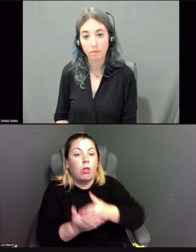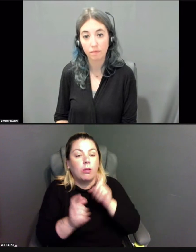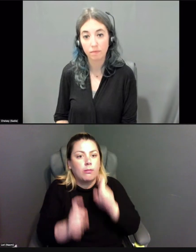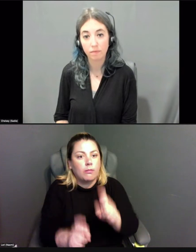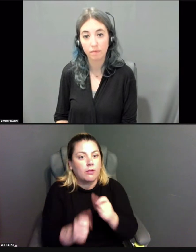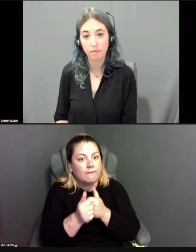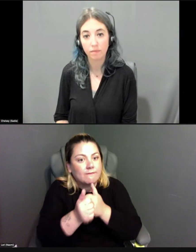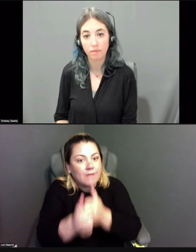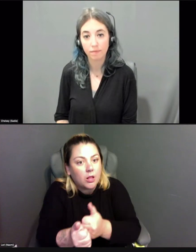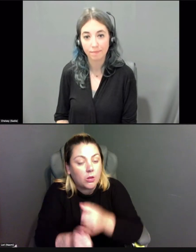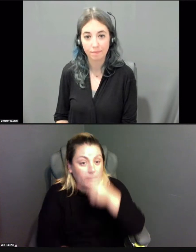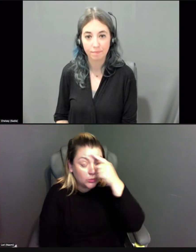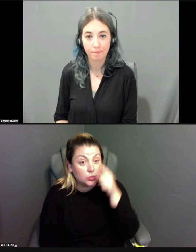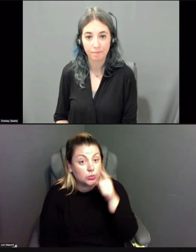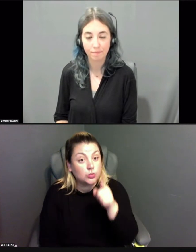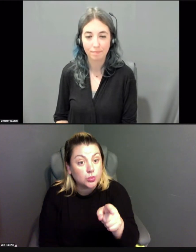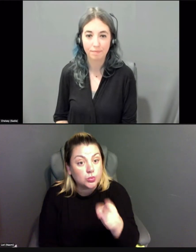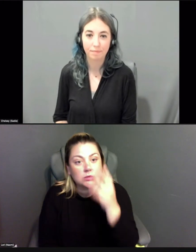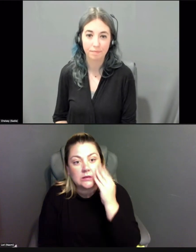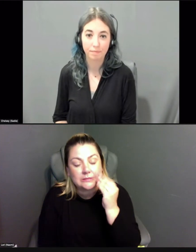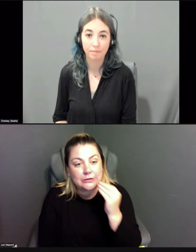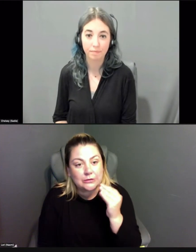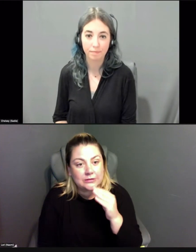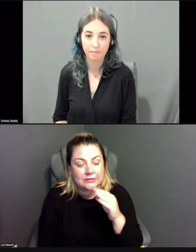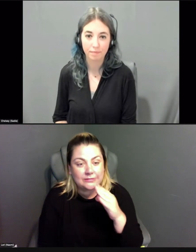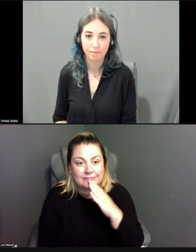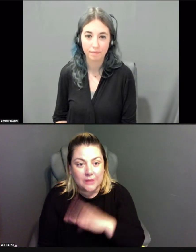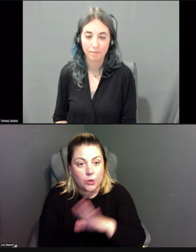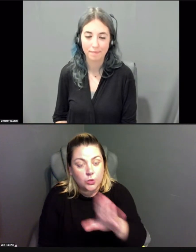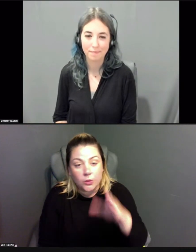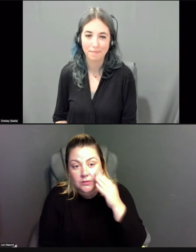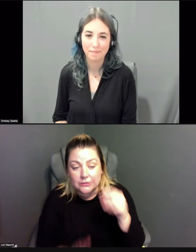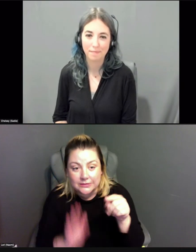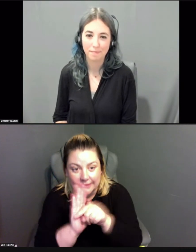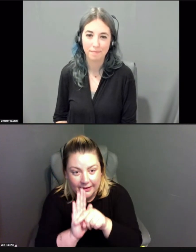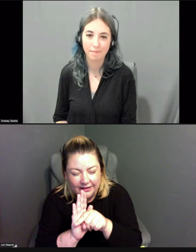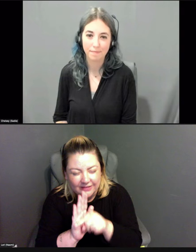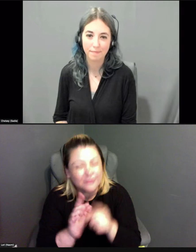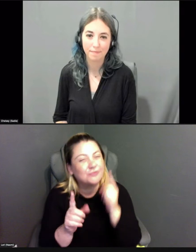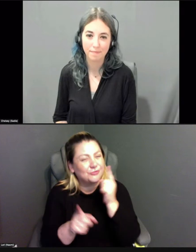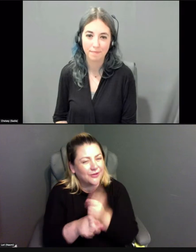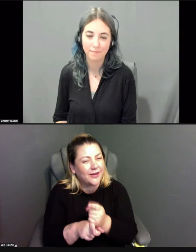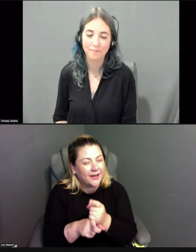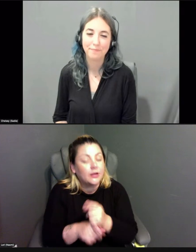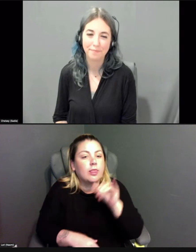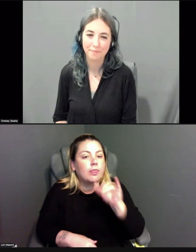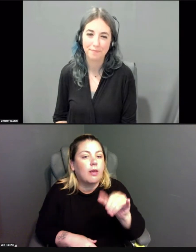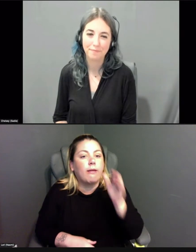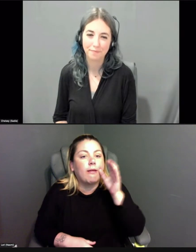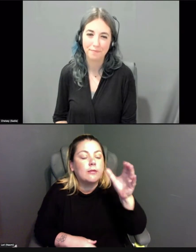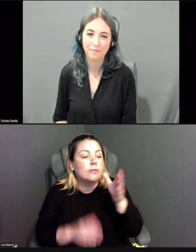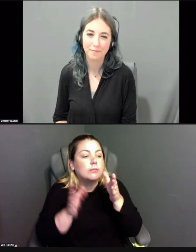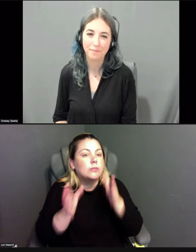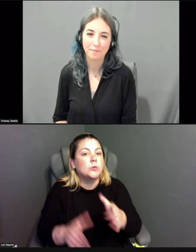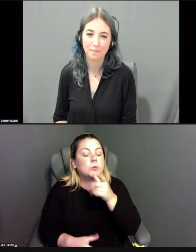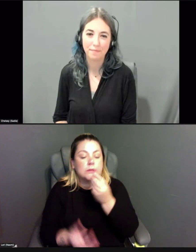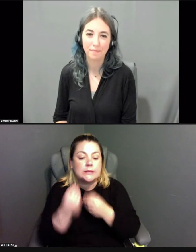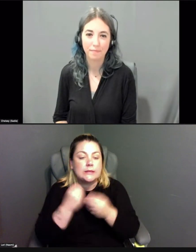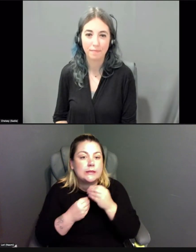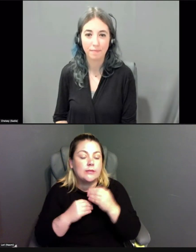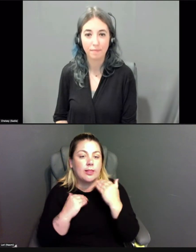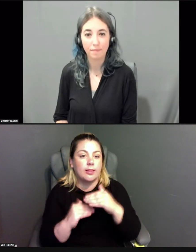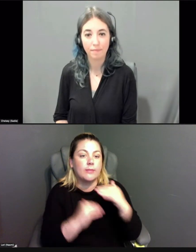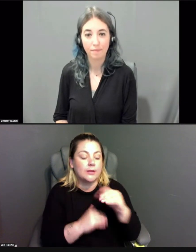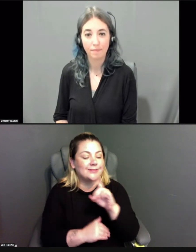your personal experience. I think, again, this is it's very similar to the dieter concept, where it's like there's